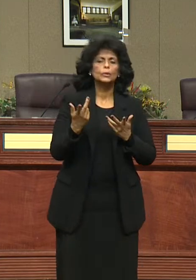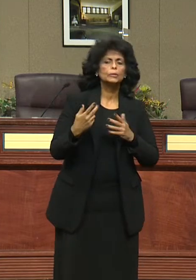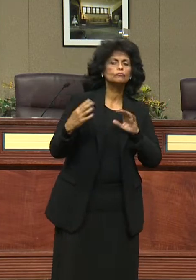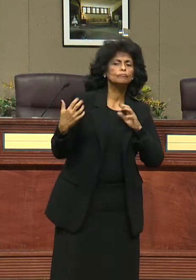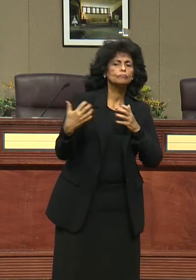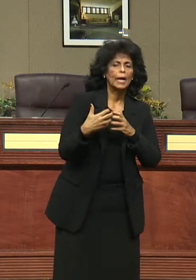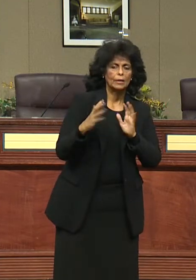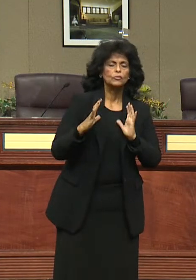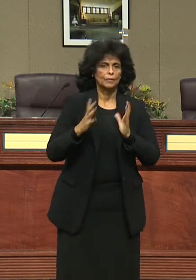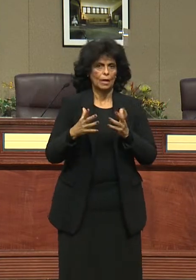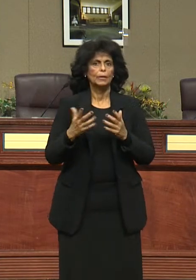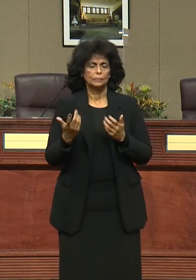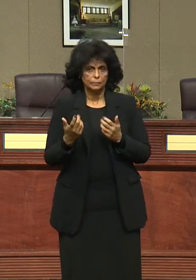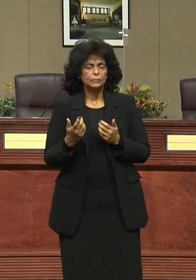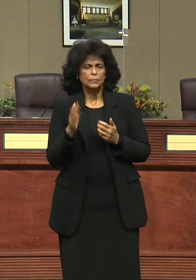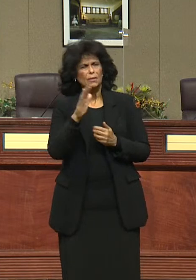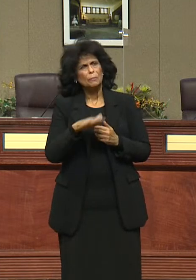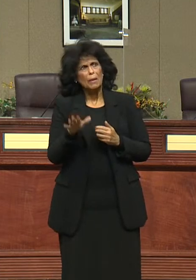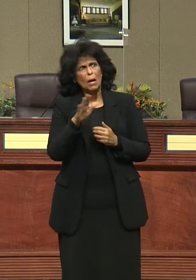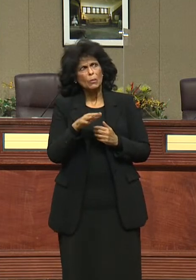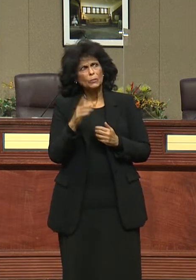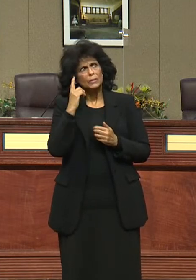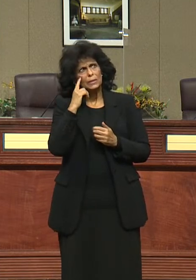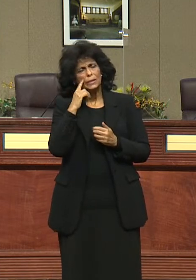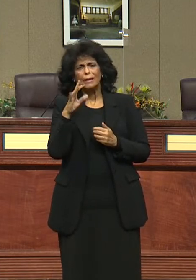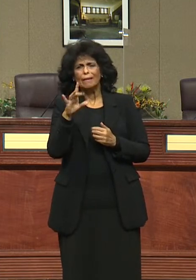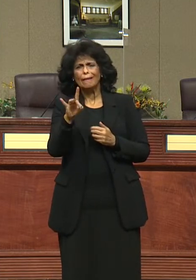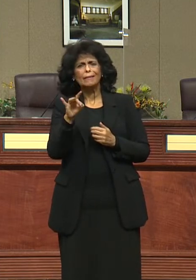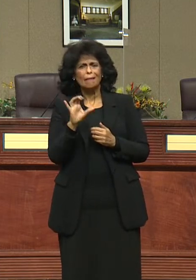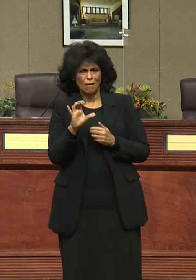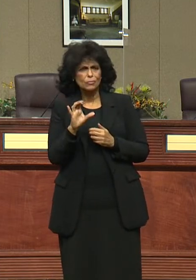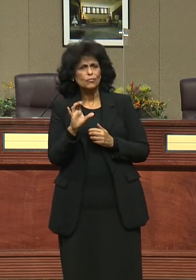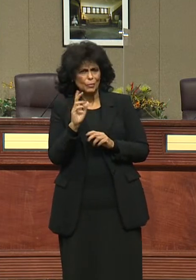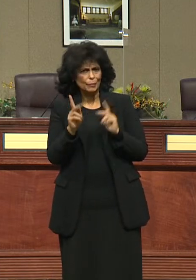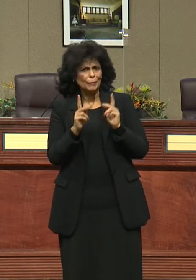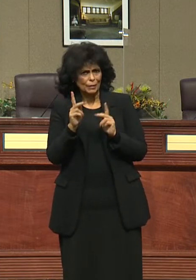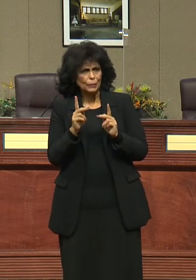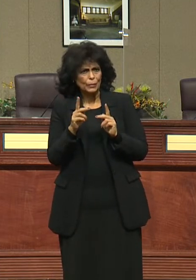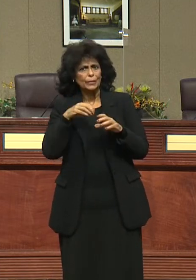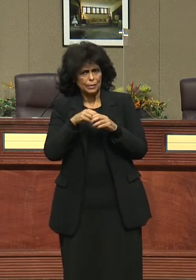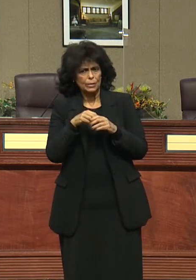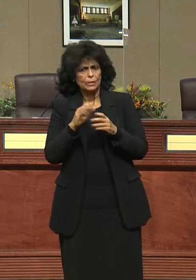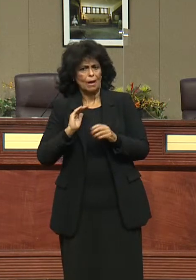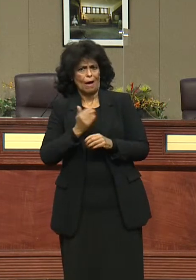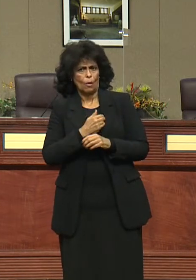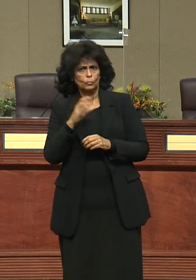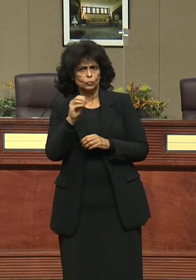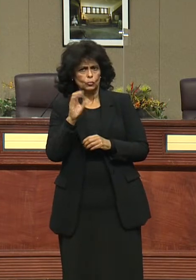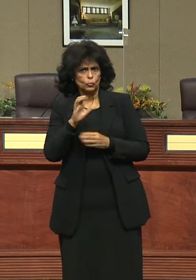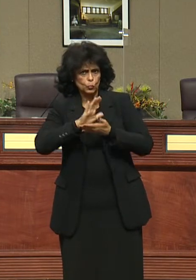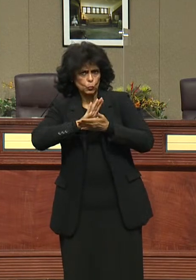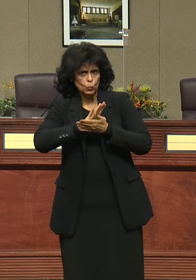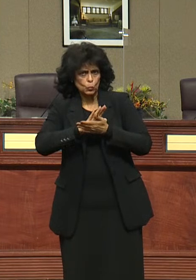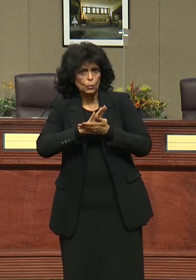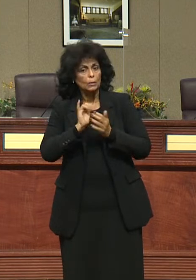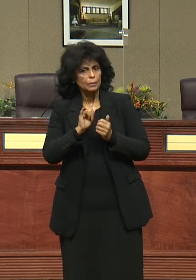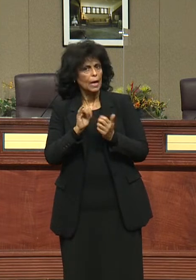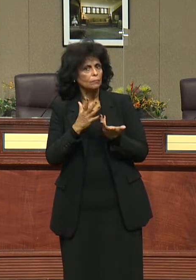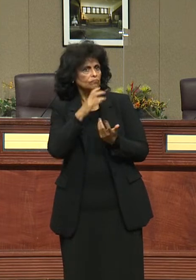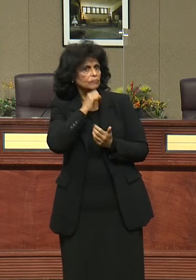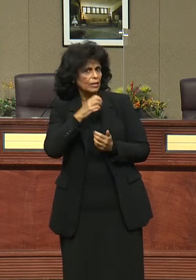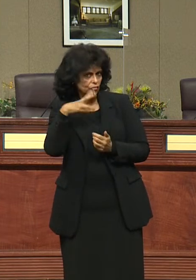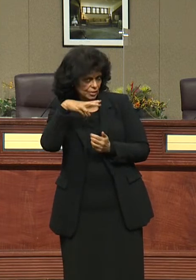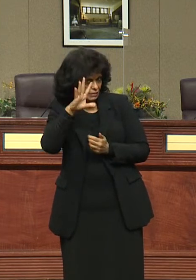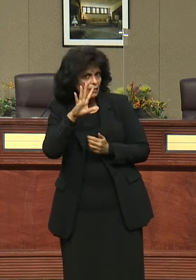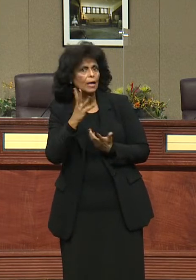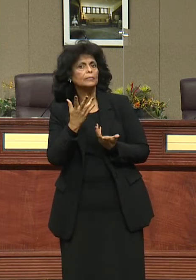it's approximately 800 employees within the school district that fit that particular category. We're doing